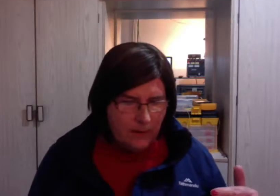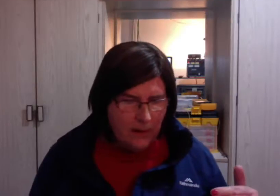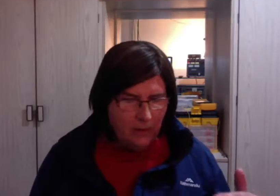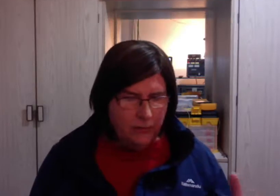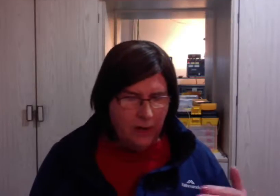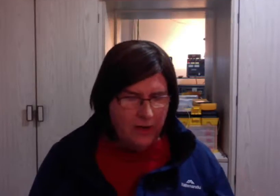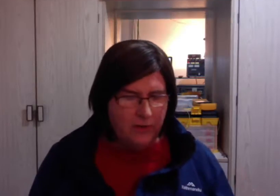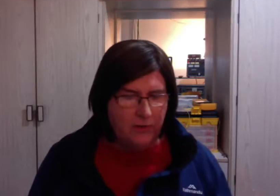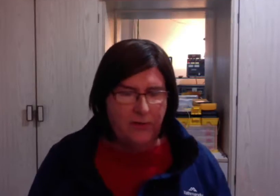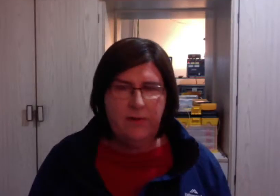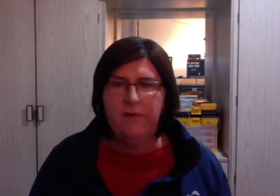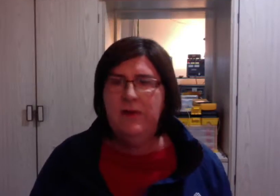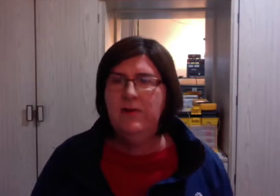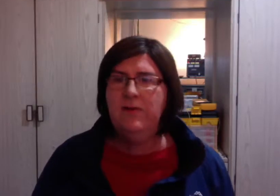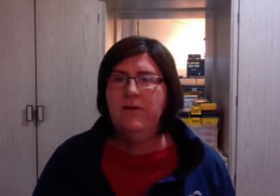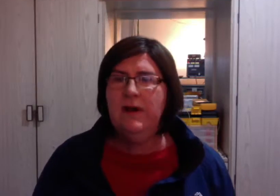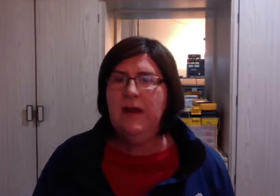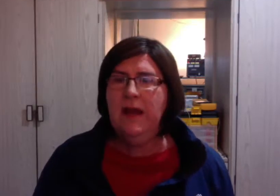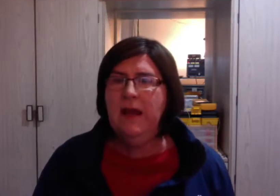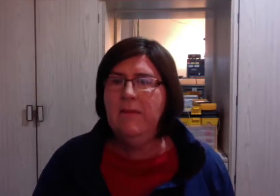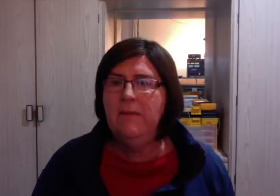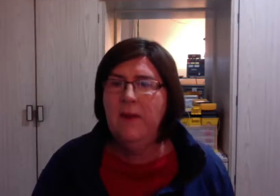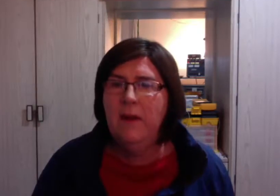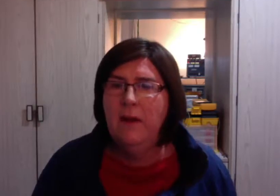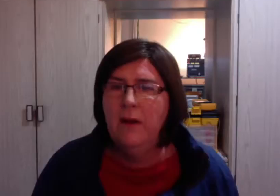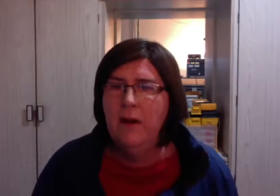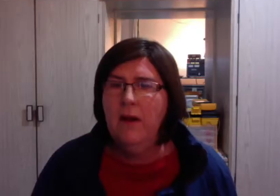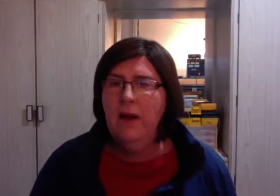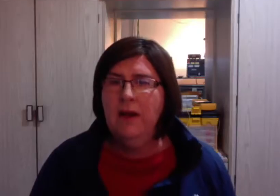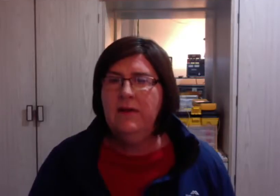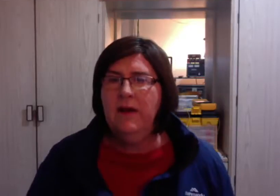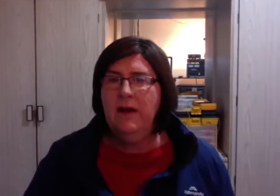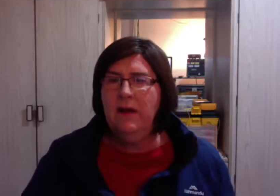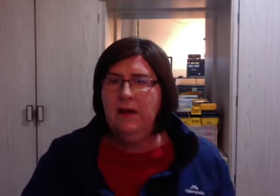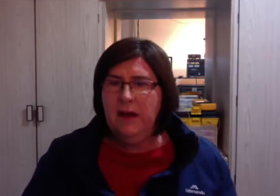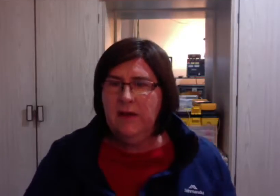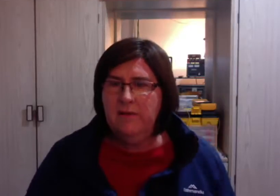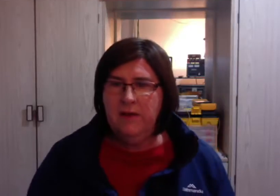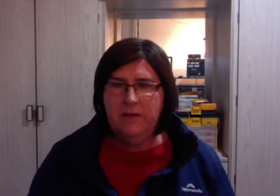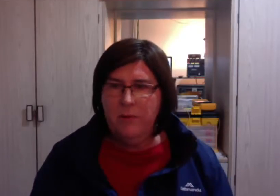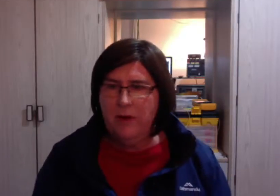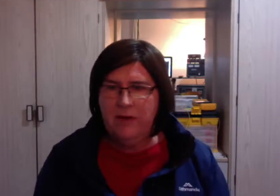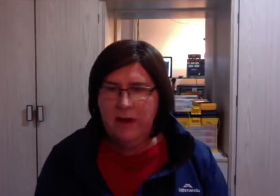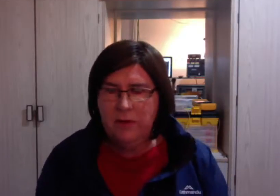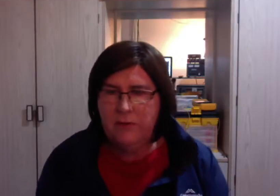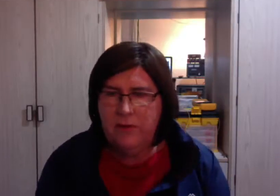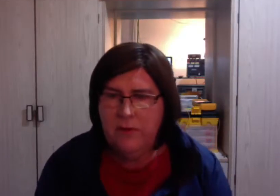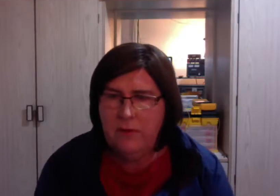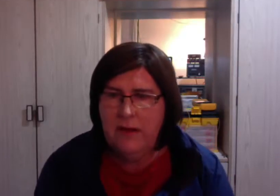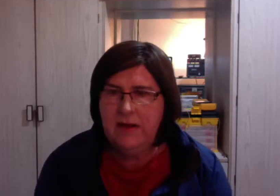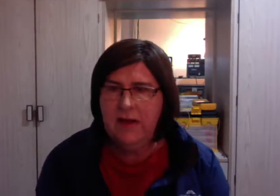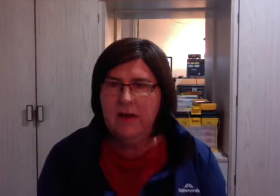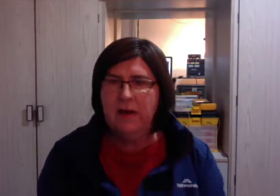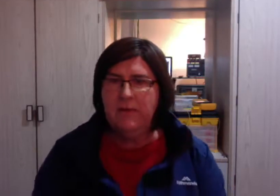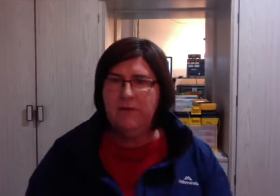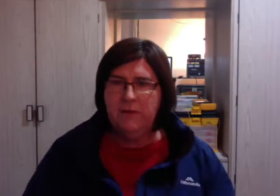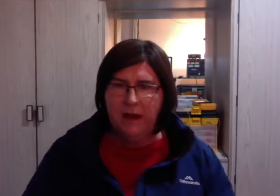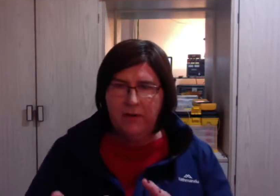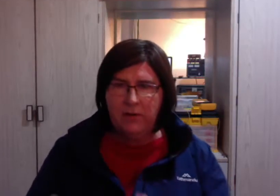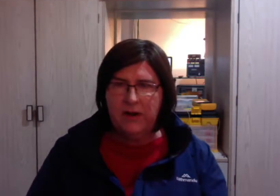I'll try and use alternate venues if I can. And, okay, if November works out good for you, then get, if you haven't already,